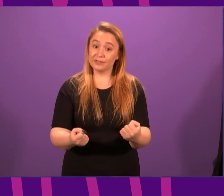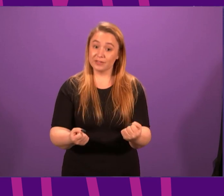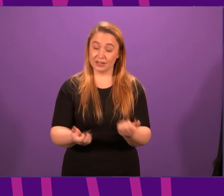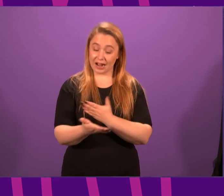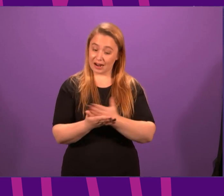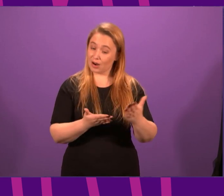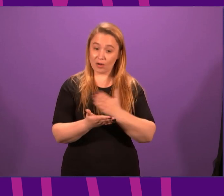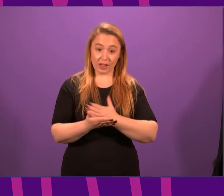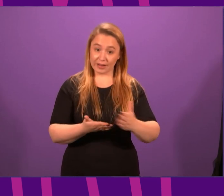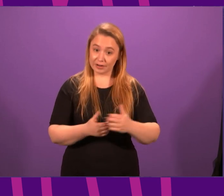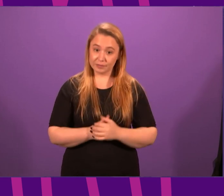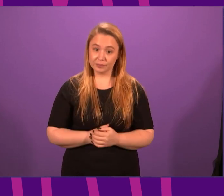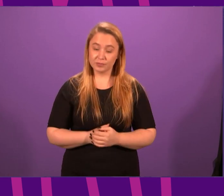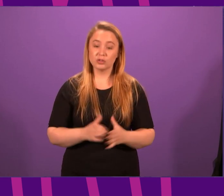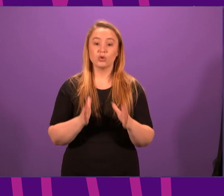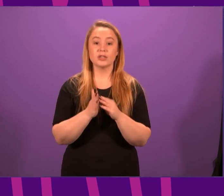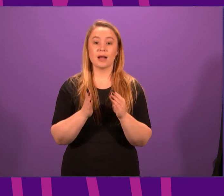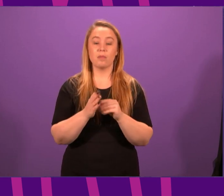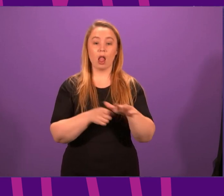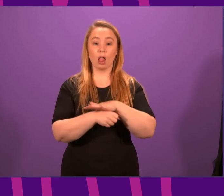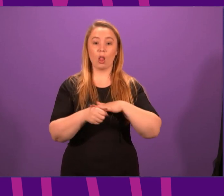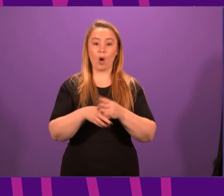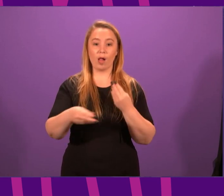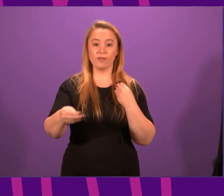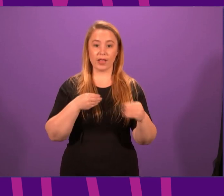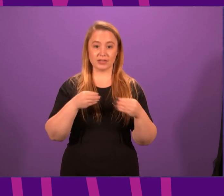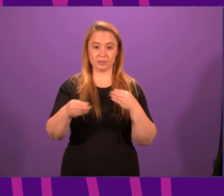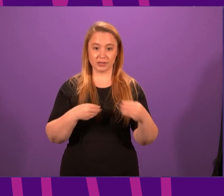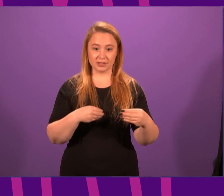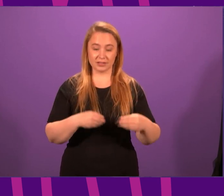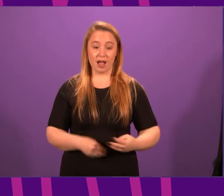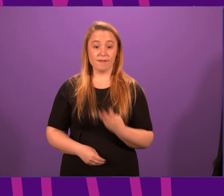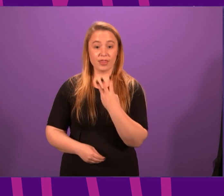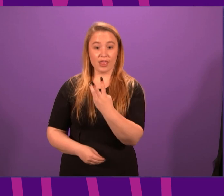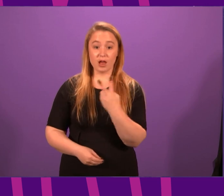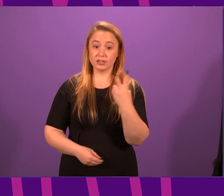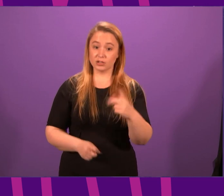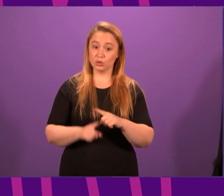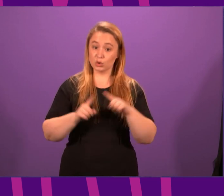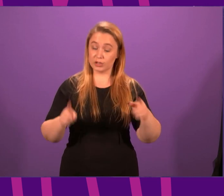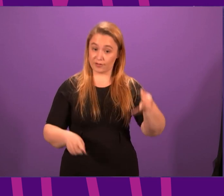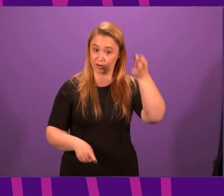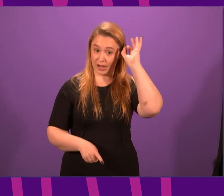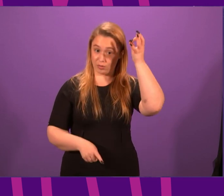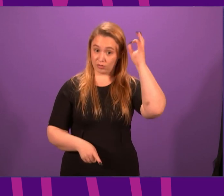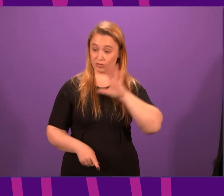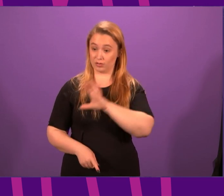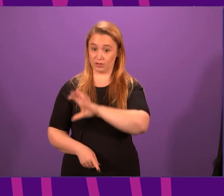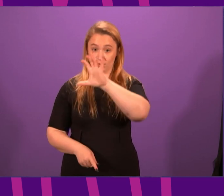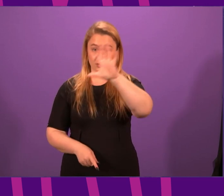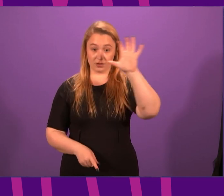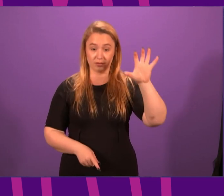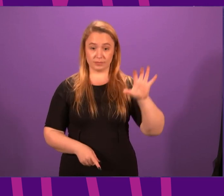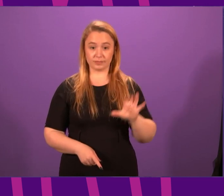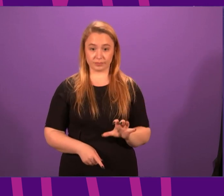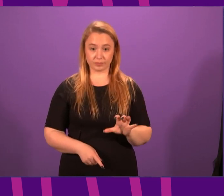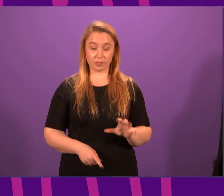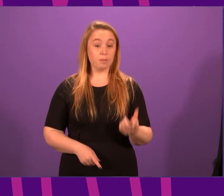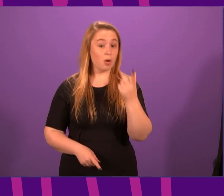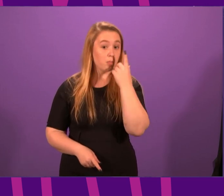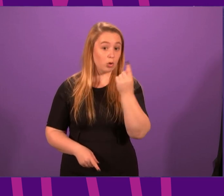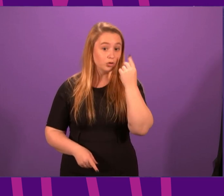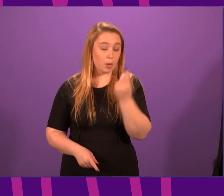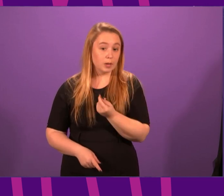clarity. Take the local flexibility with the 32 different councils, but also, as has been indicated this afternoon, the possibility of